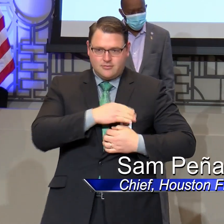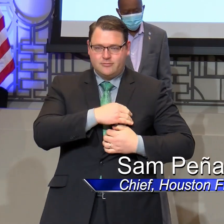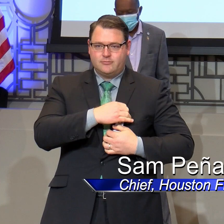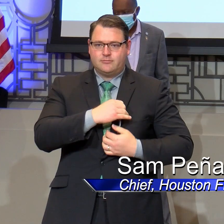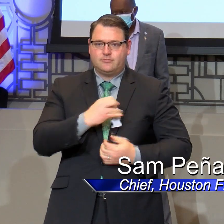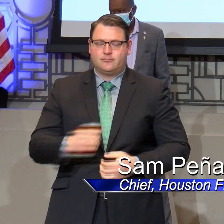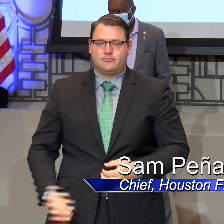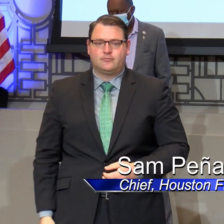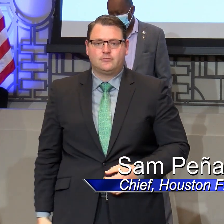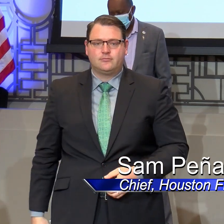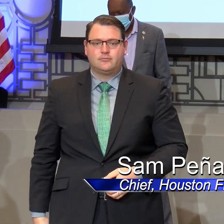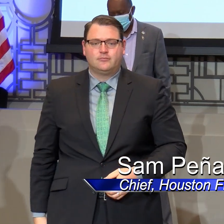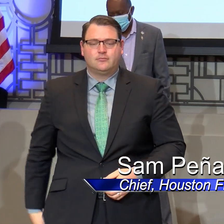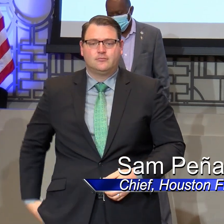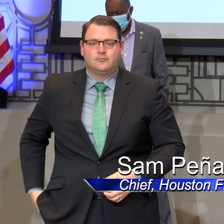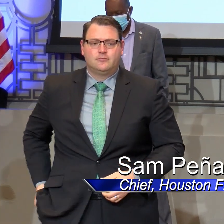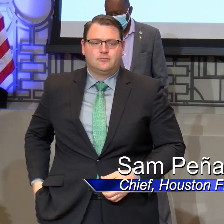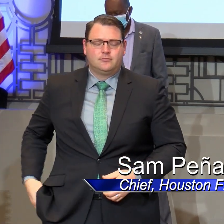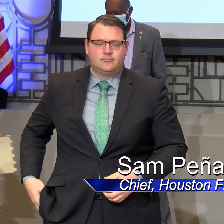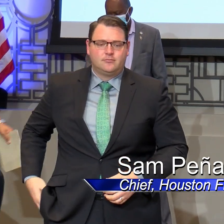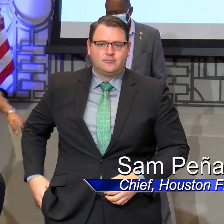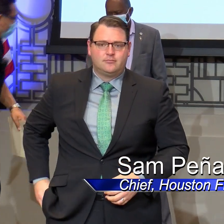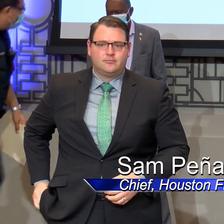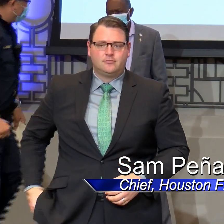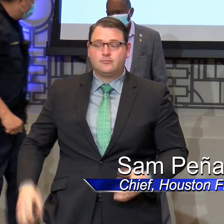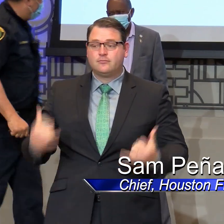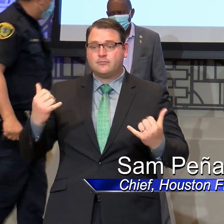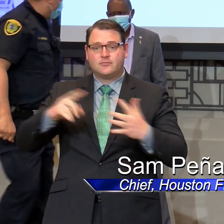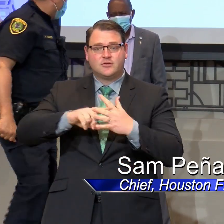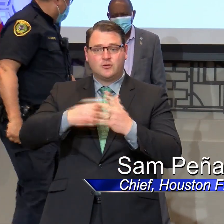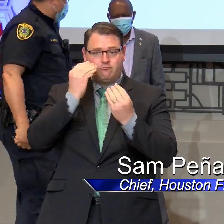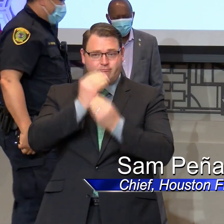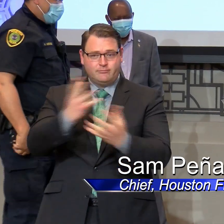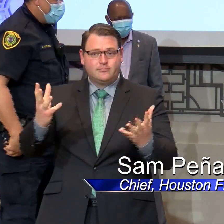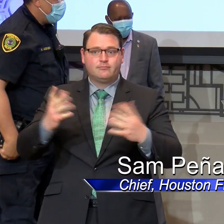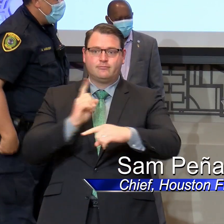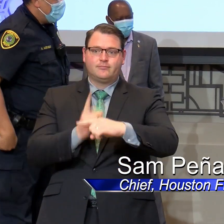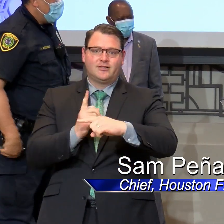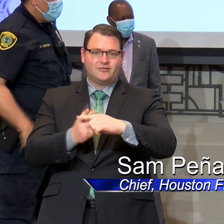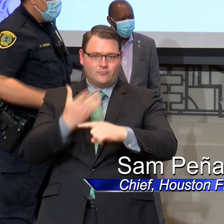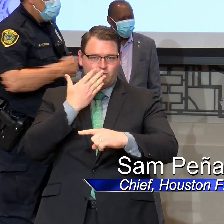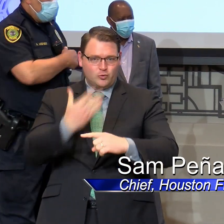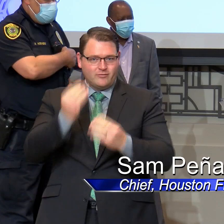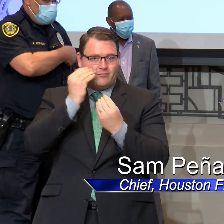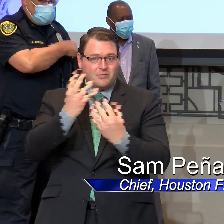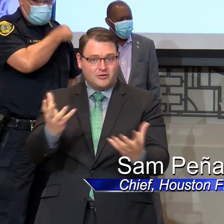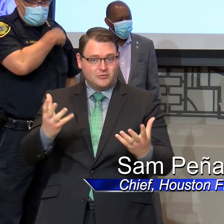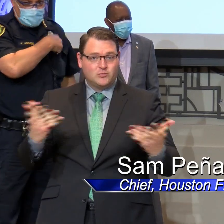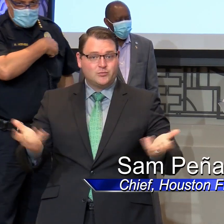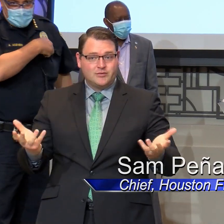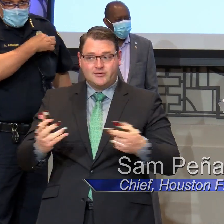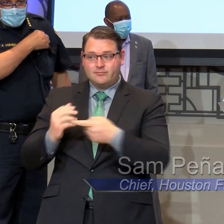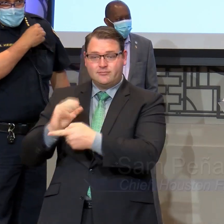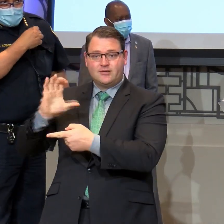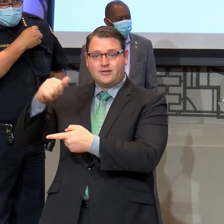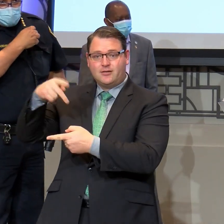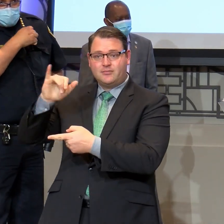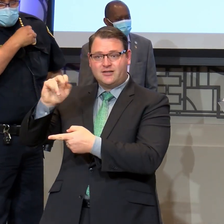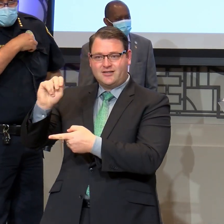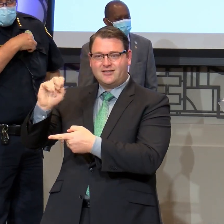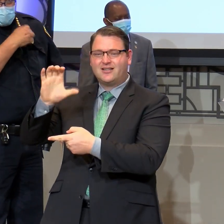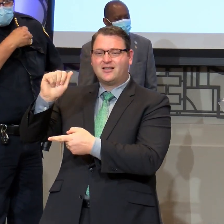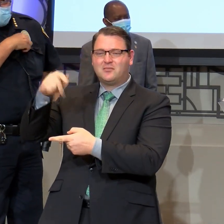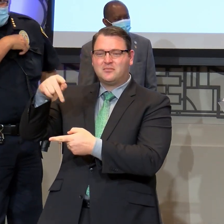very positive information here. We have very, very, very good news about our captain that was in the ICU, Captain